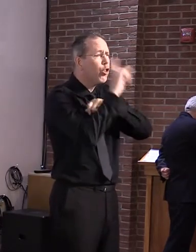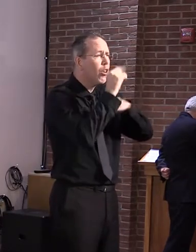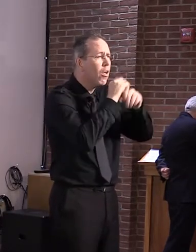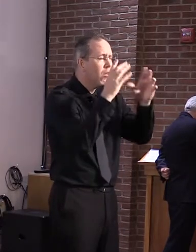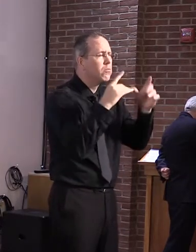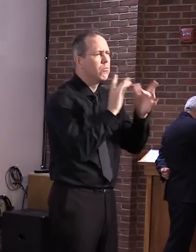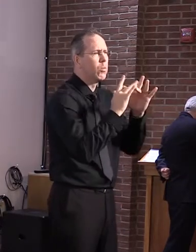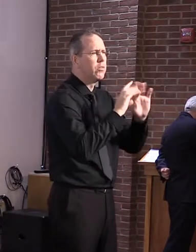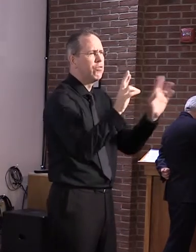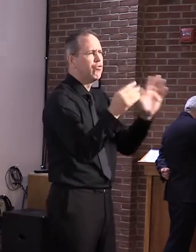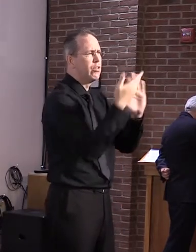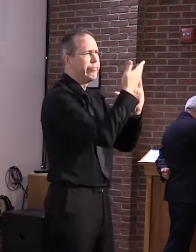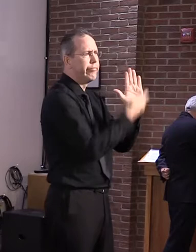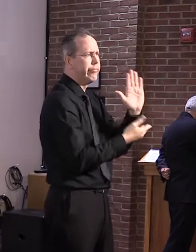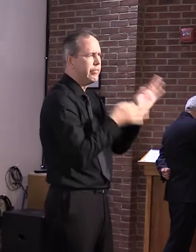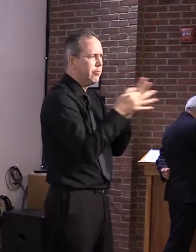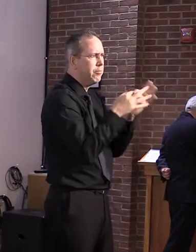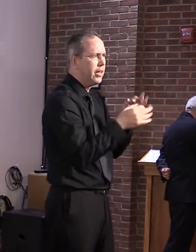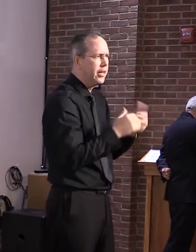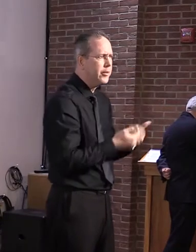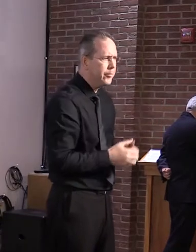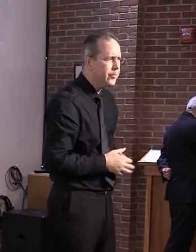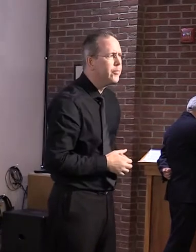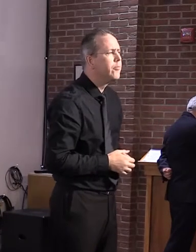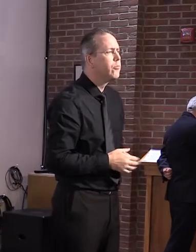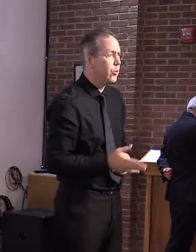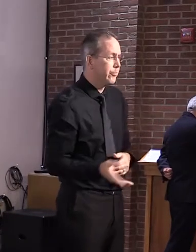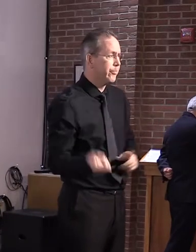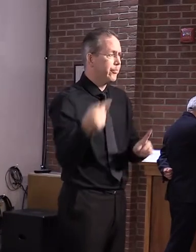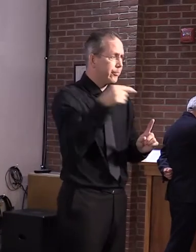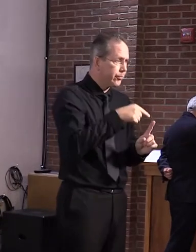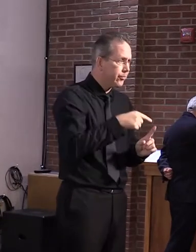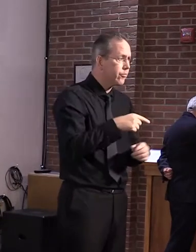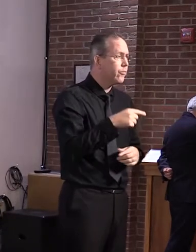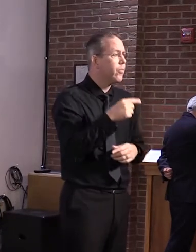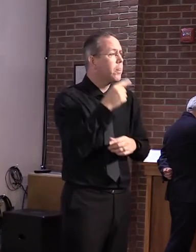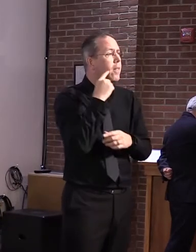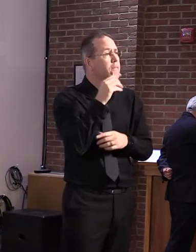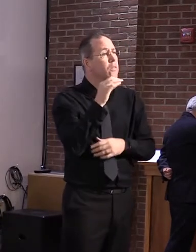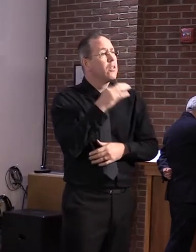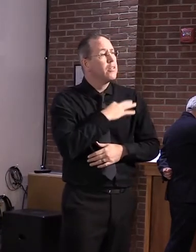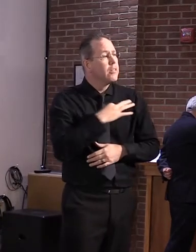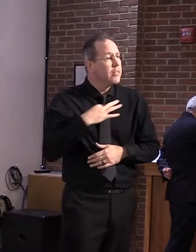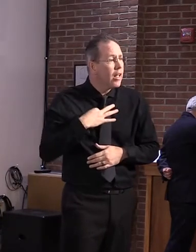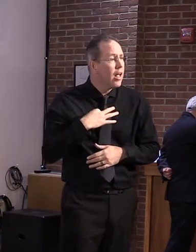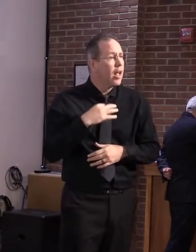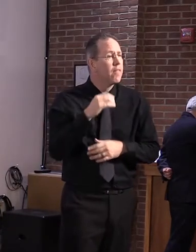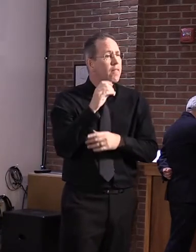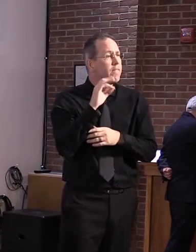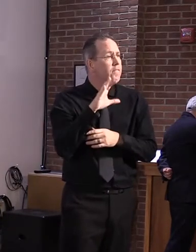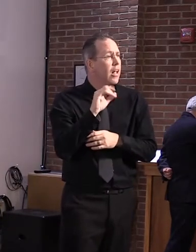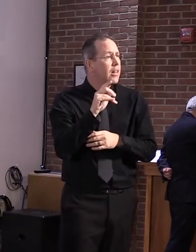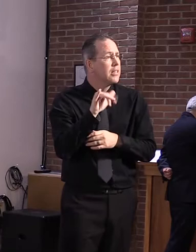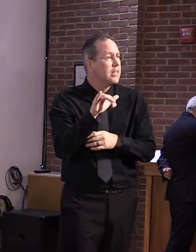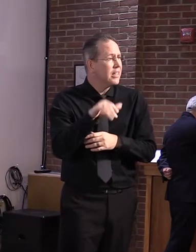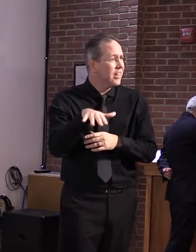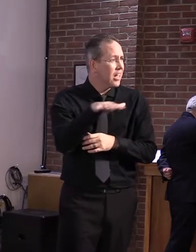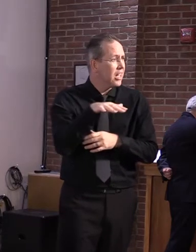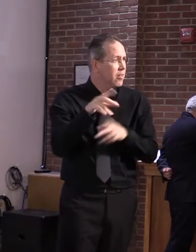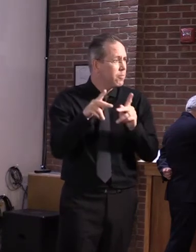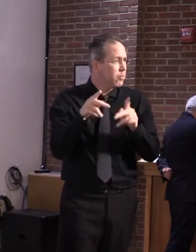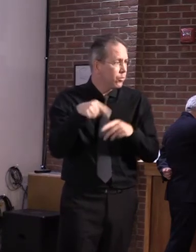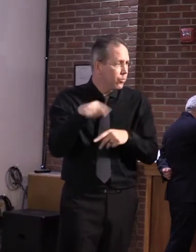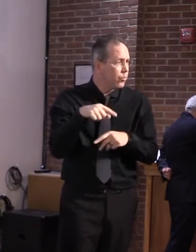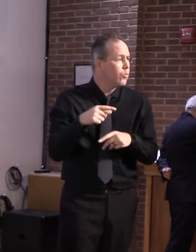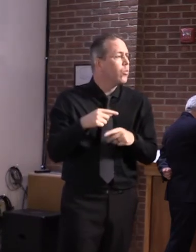at this point working with our faculty to offer all our courses in multiple